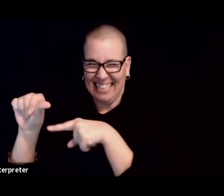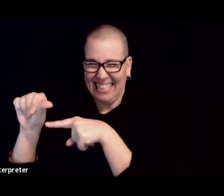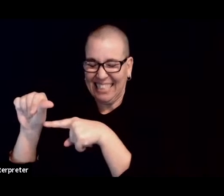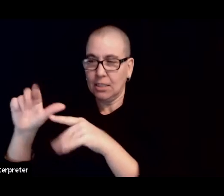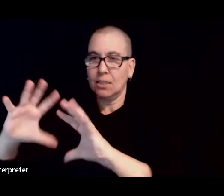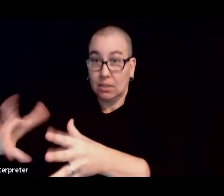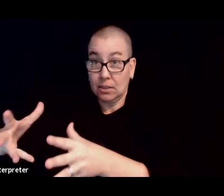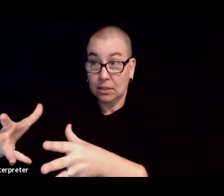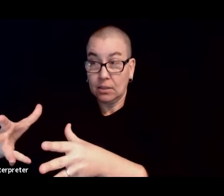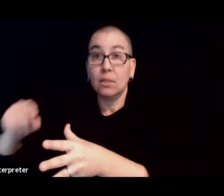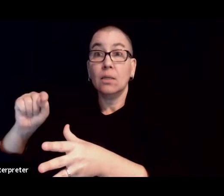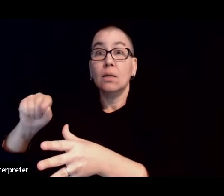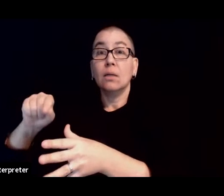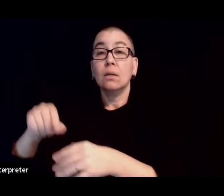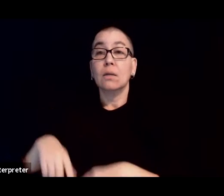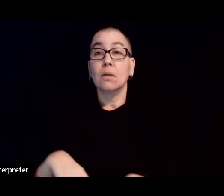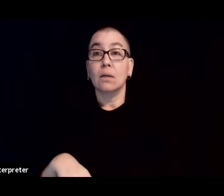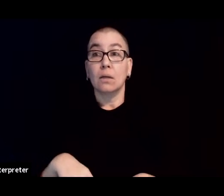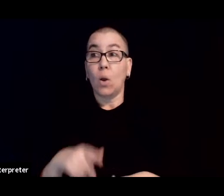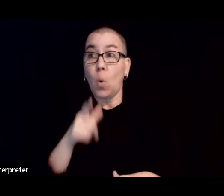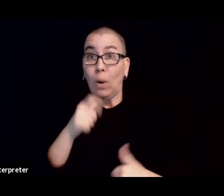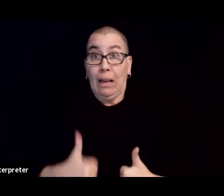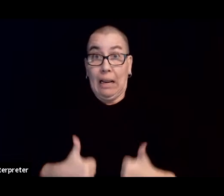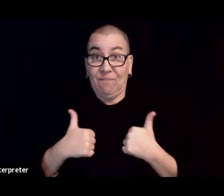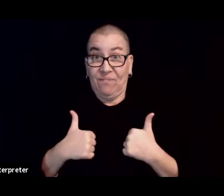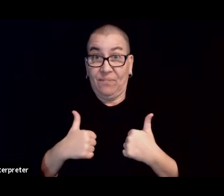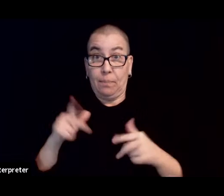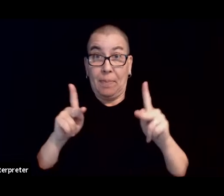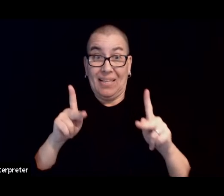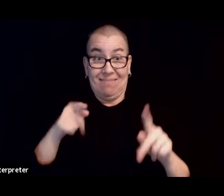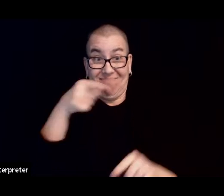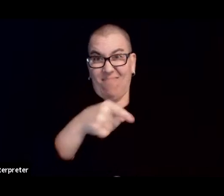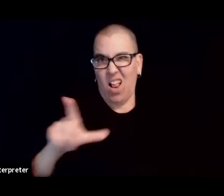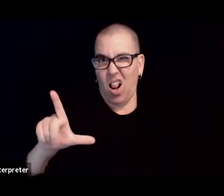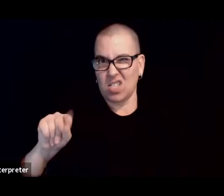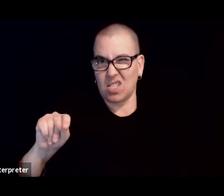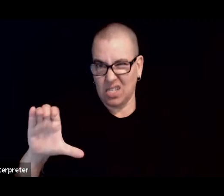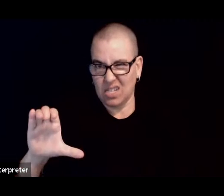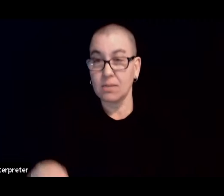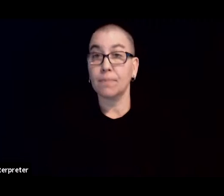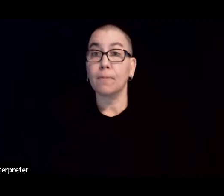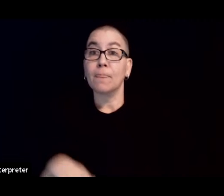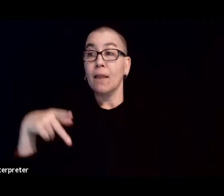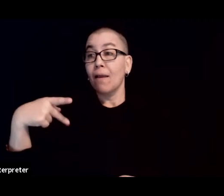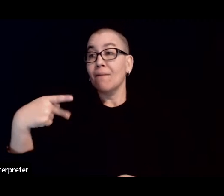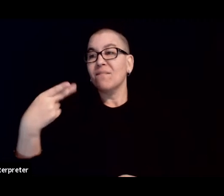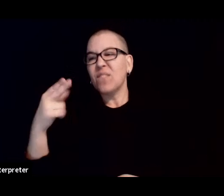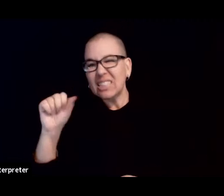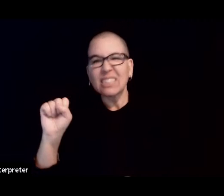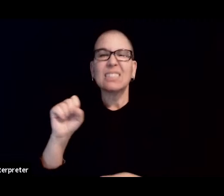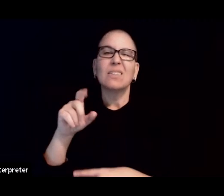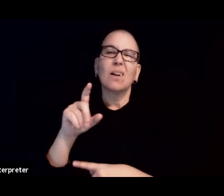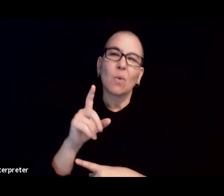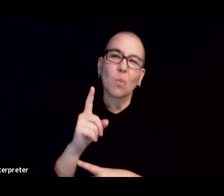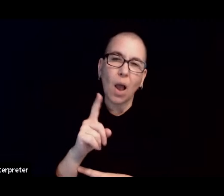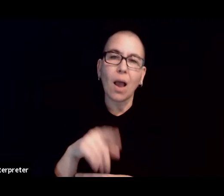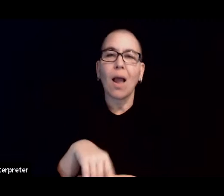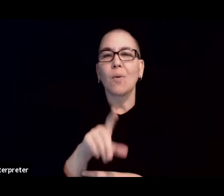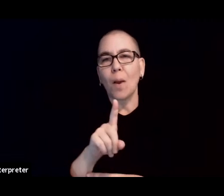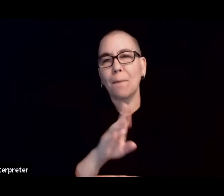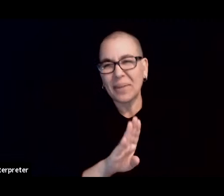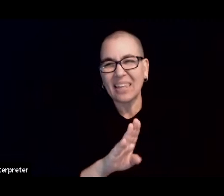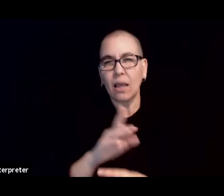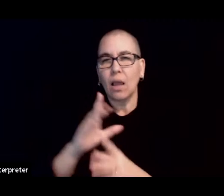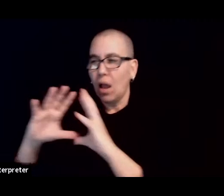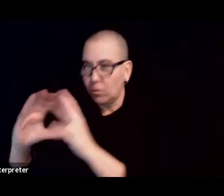vaccinate when we have vaccine. So, as the vaccine comes in, we're making sure that it gets out. But when we get less vaccine, then we were hoping that